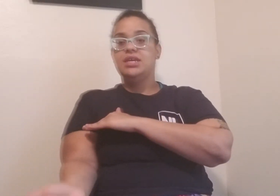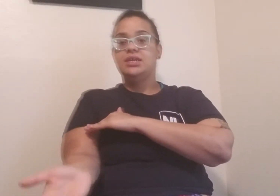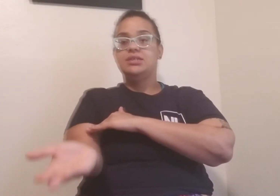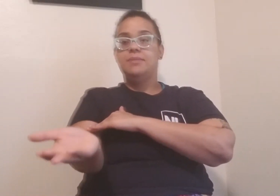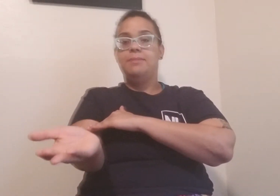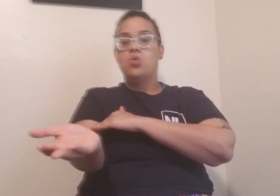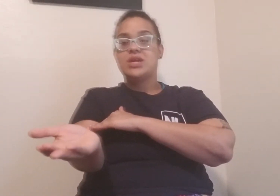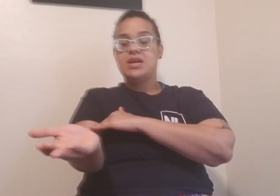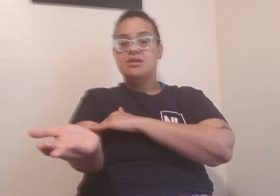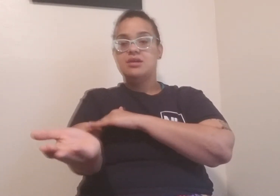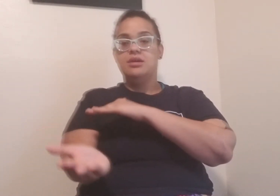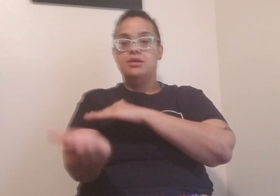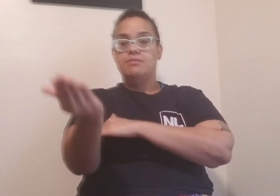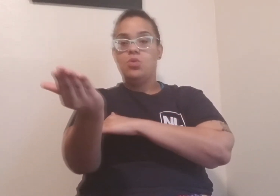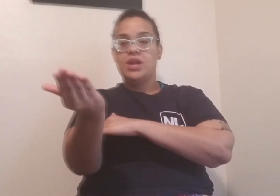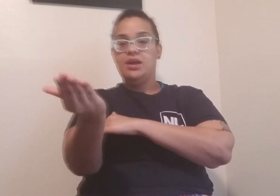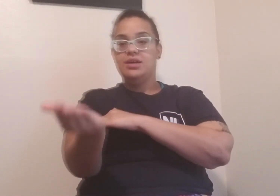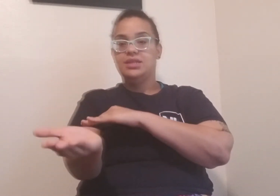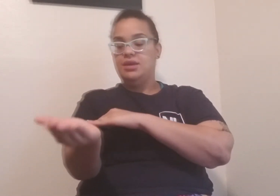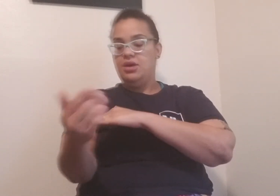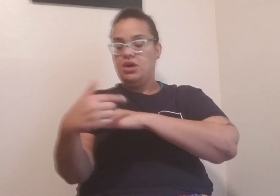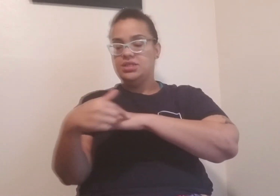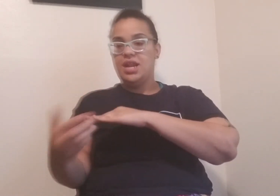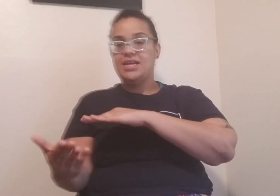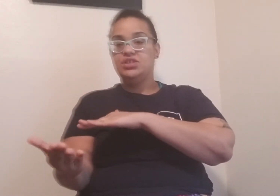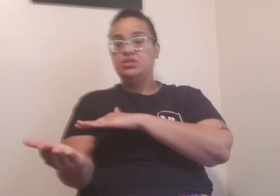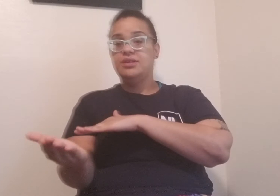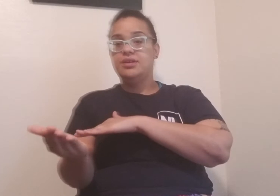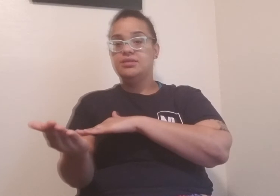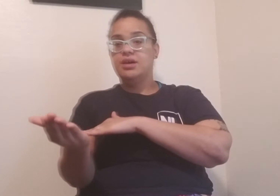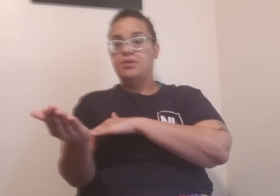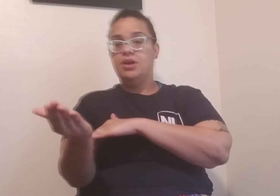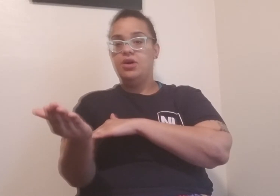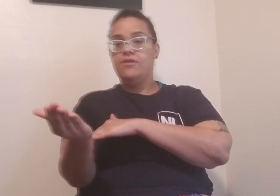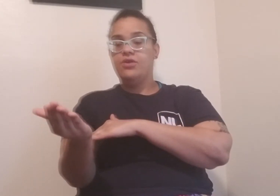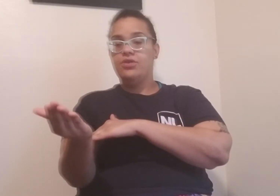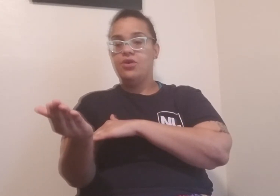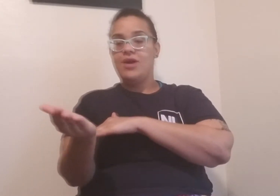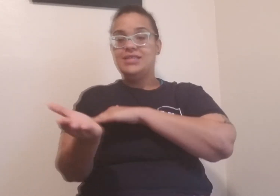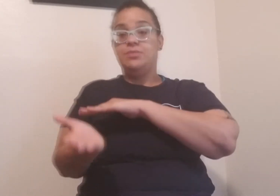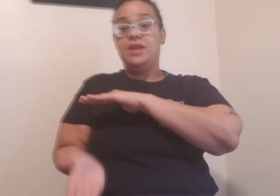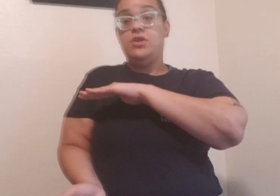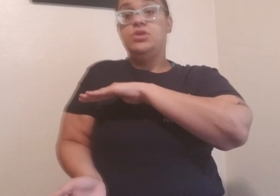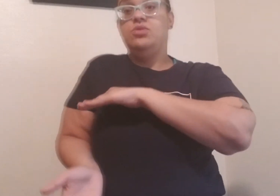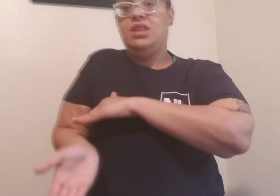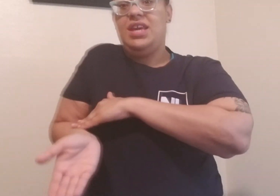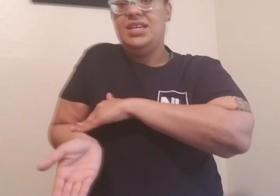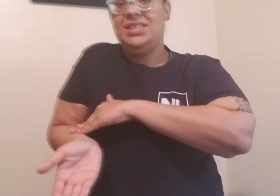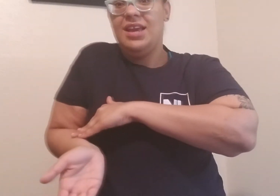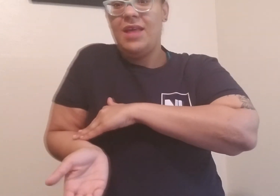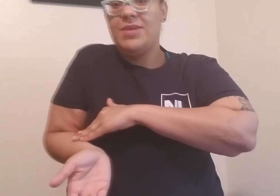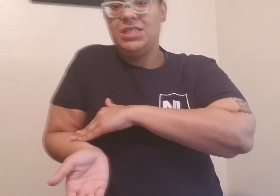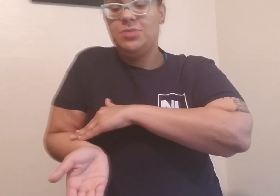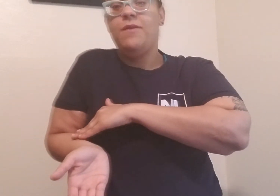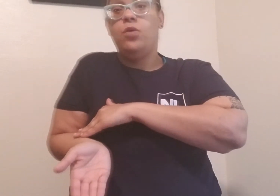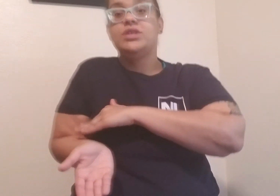is morning, because the sun has just gone over the horizon. But if you do this, that means it's before